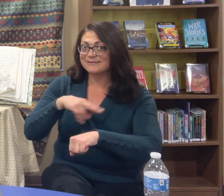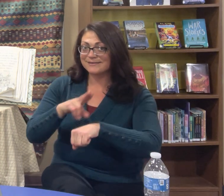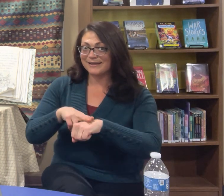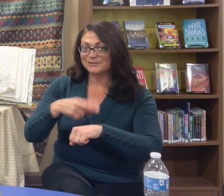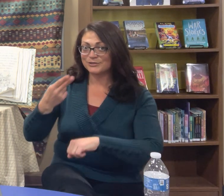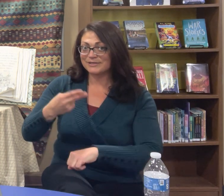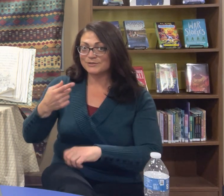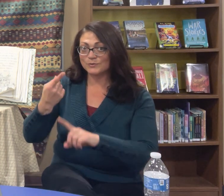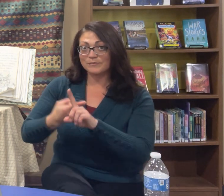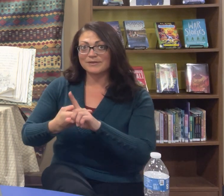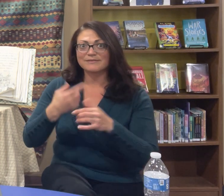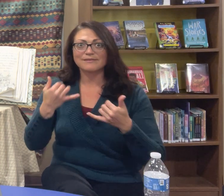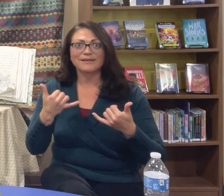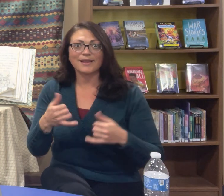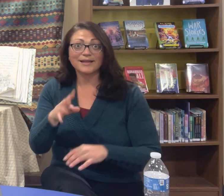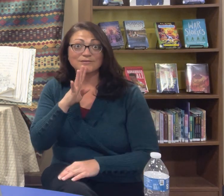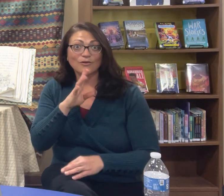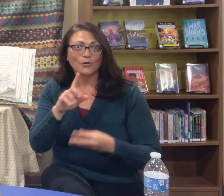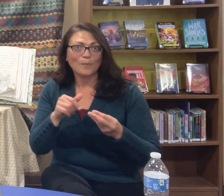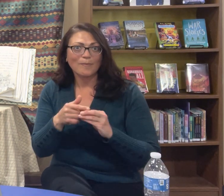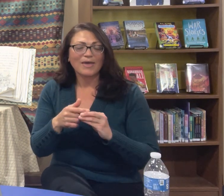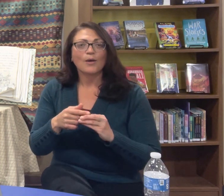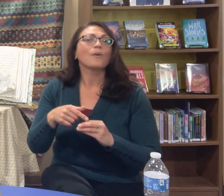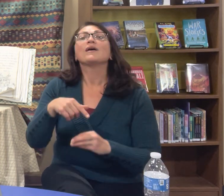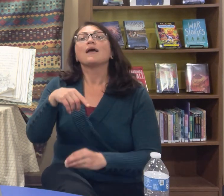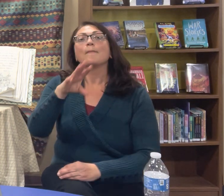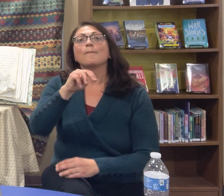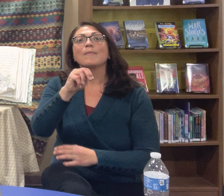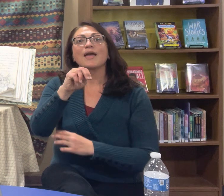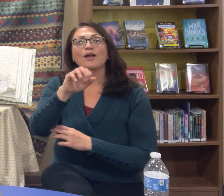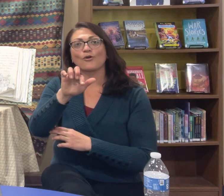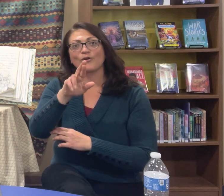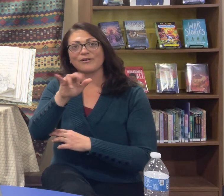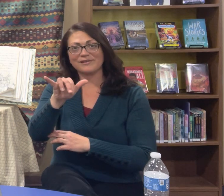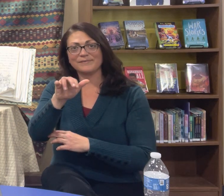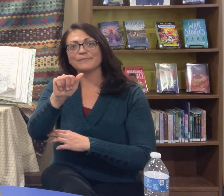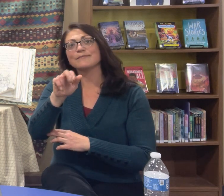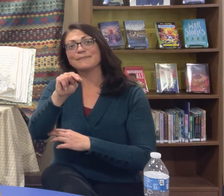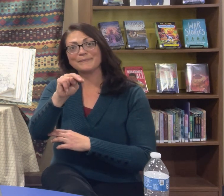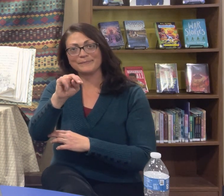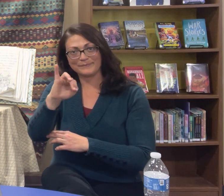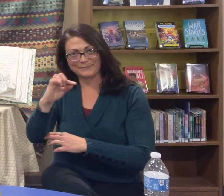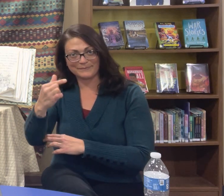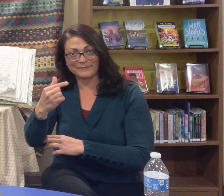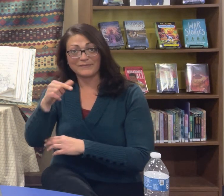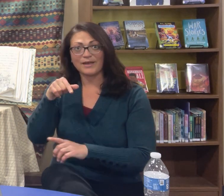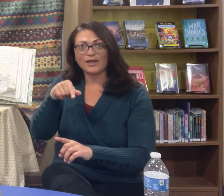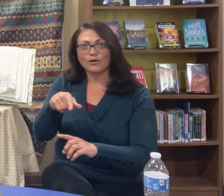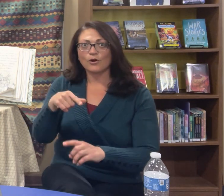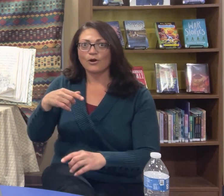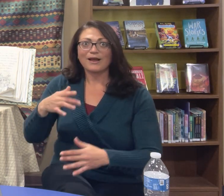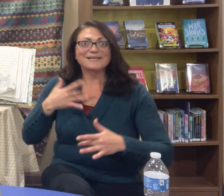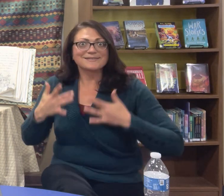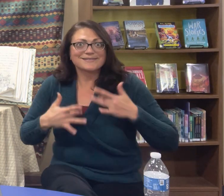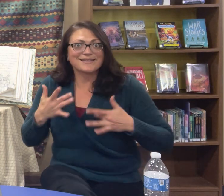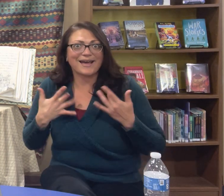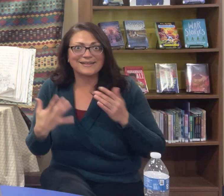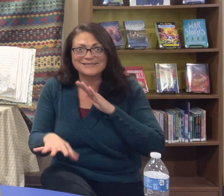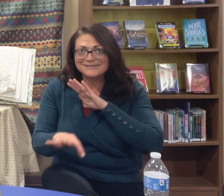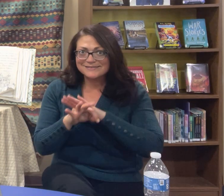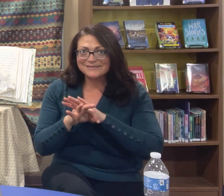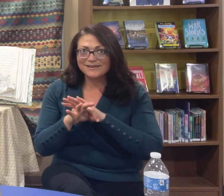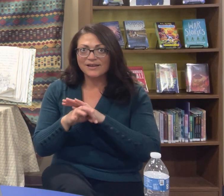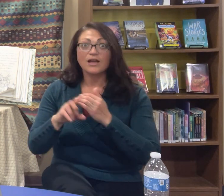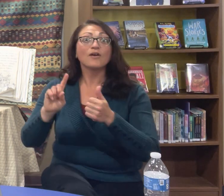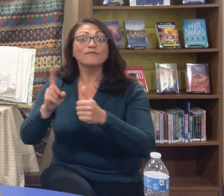today we're going to talk about Mary Anning, the first paleontologist, and her daring discoveries. But first,